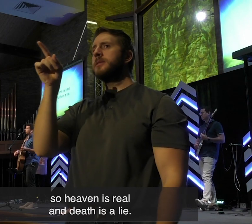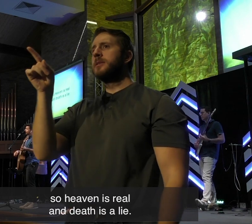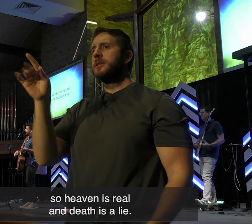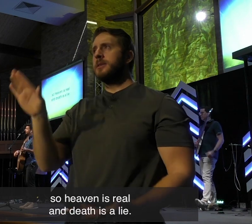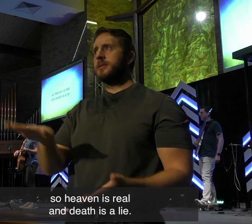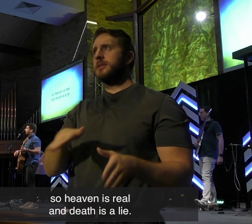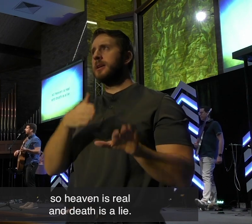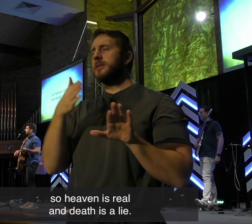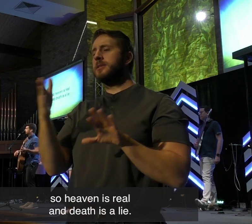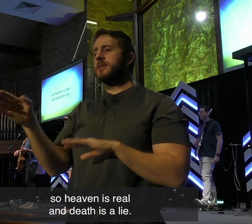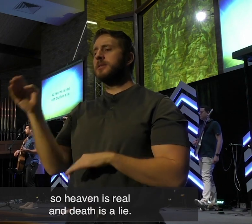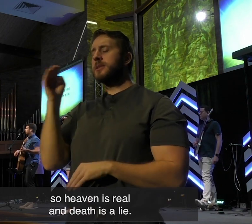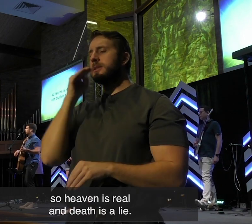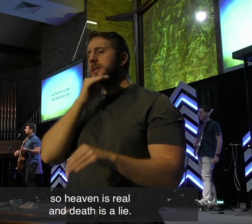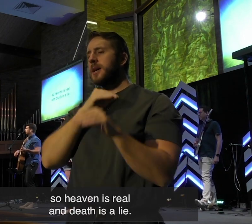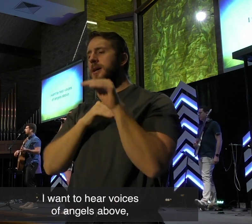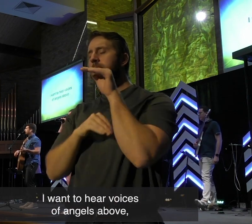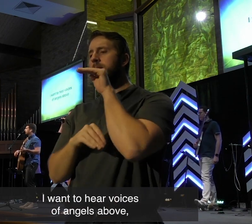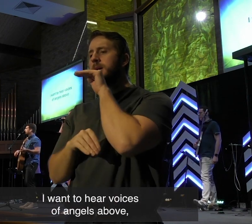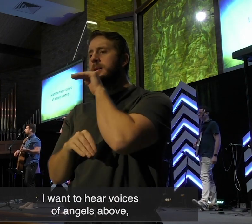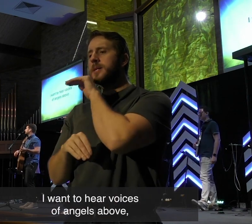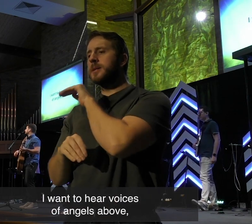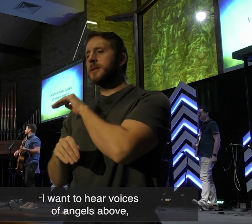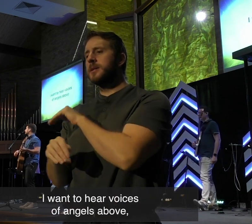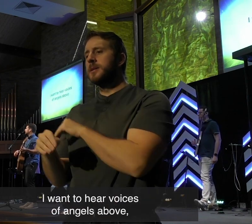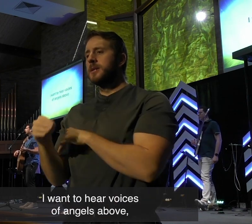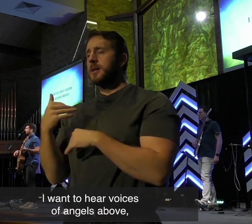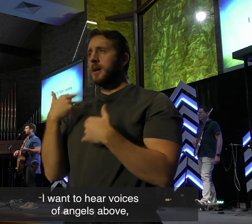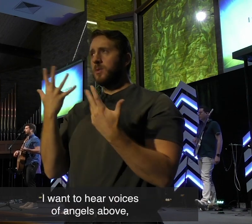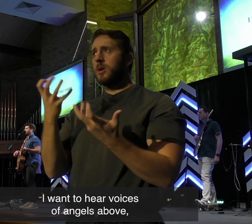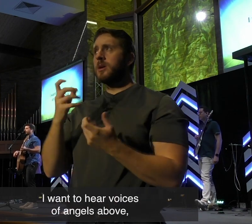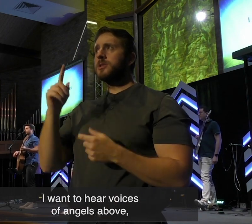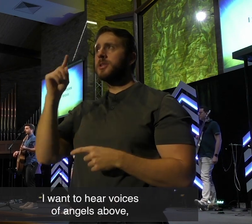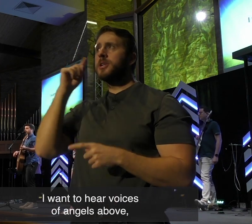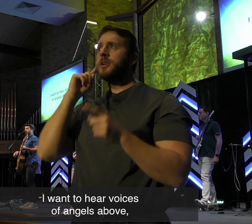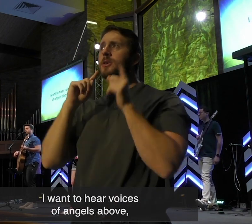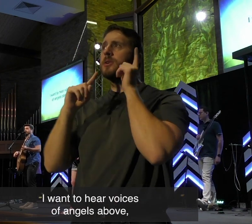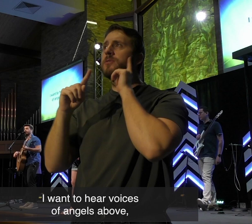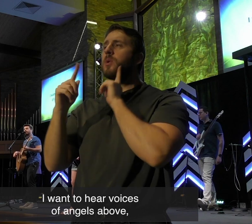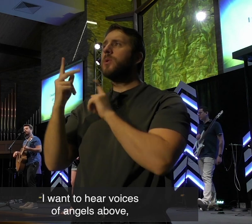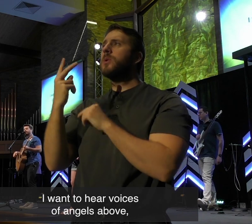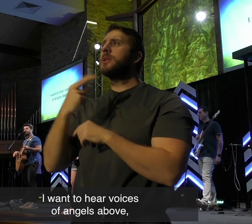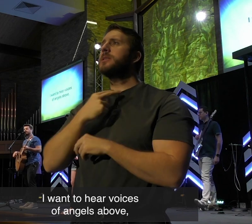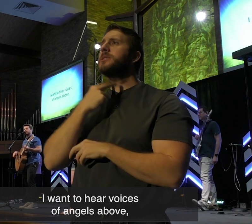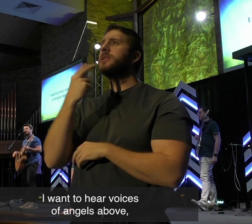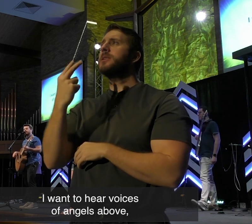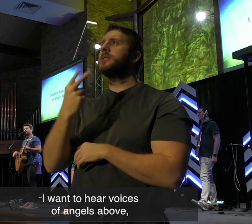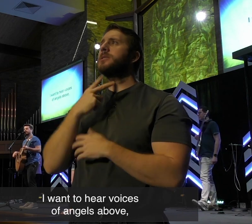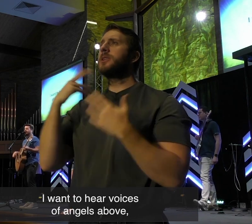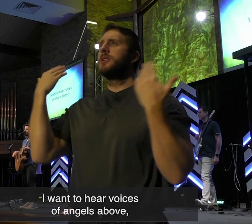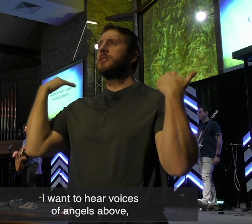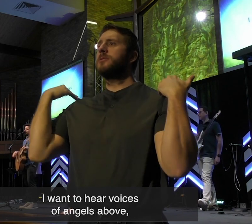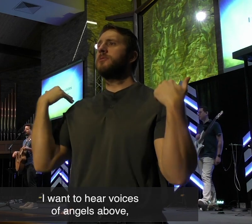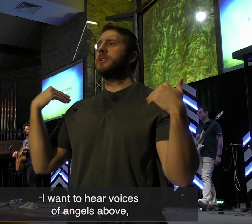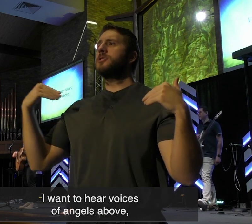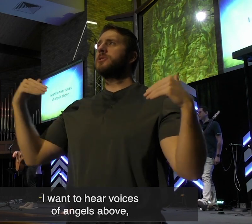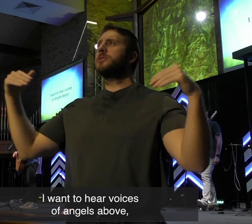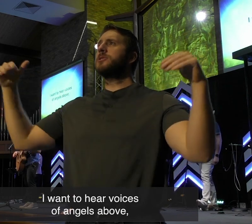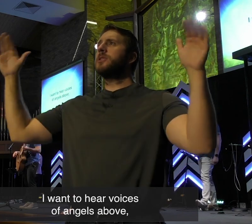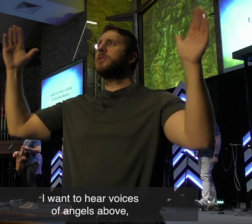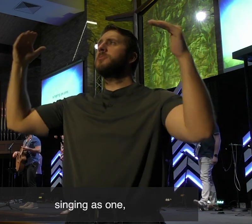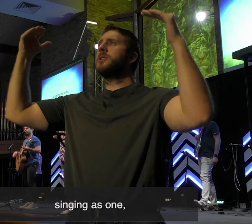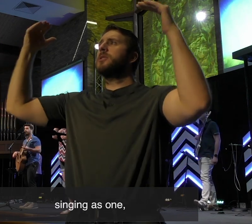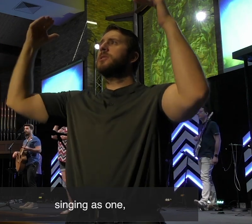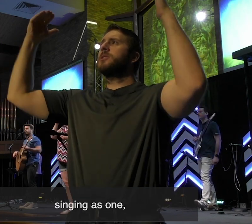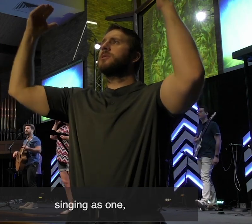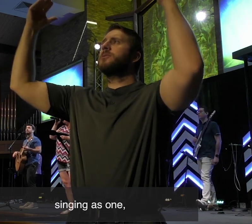real and death is a lie. I wanna hear voices of